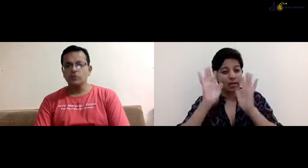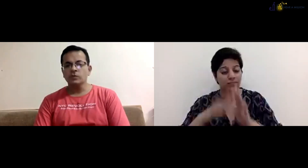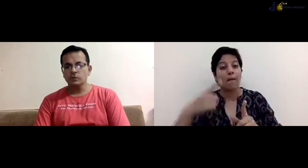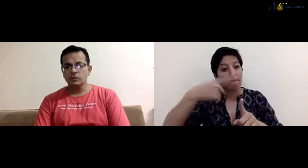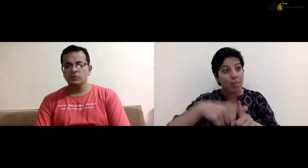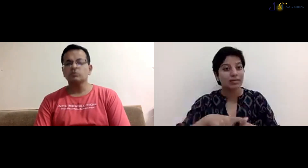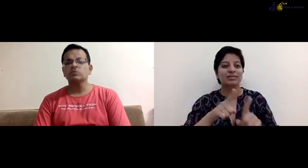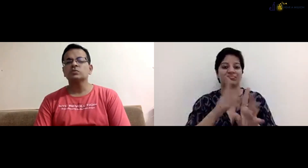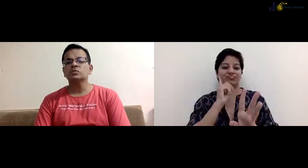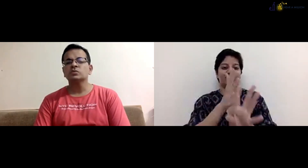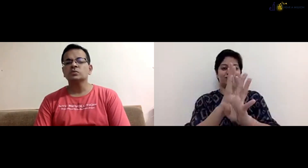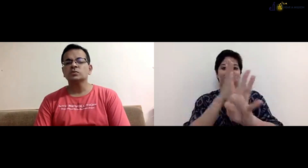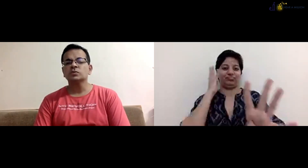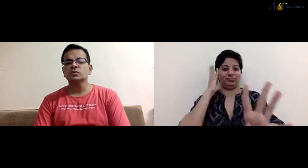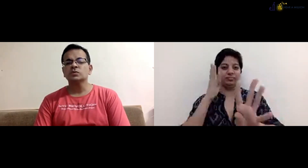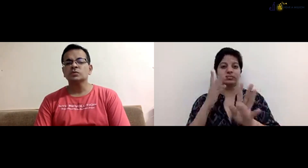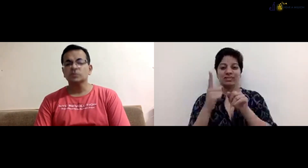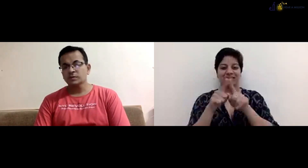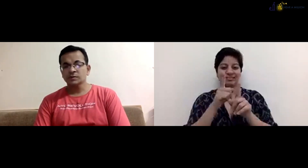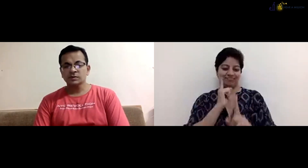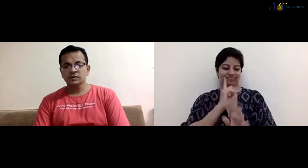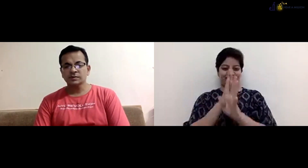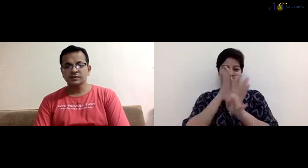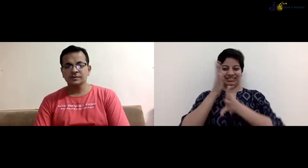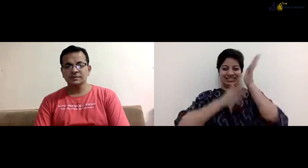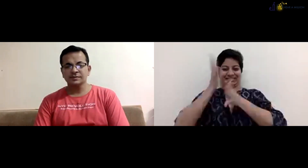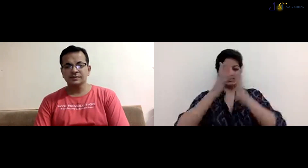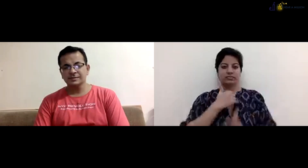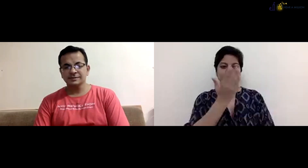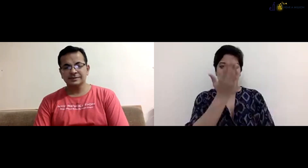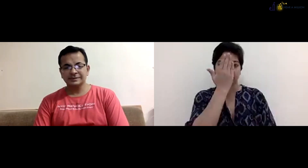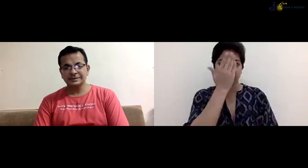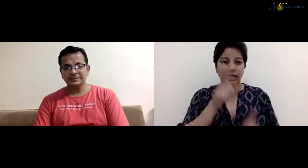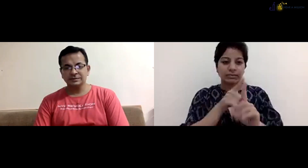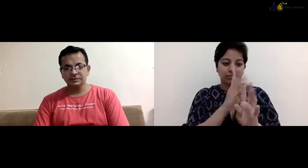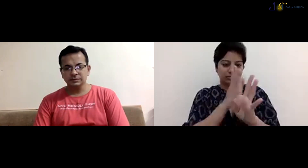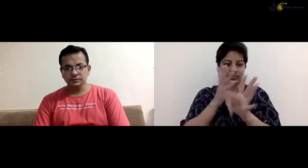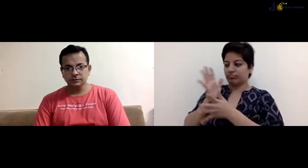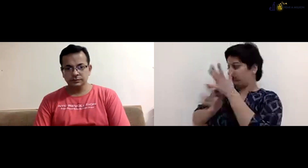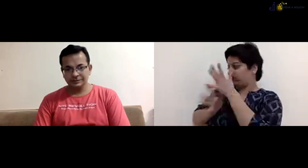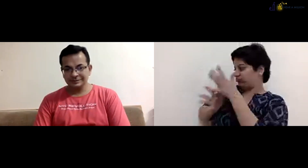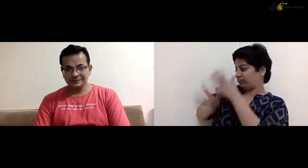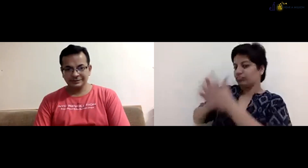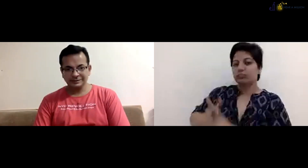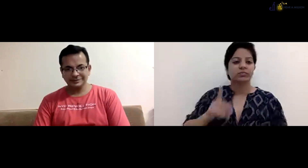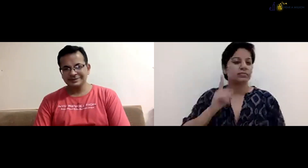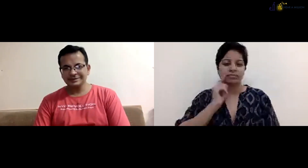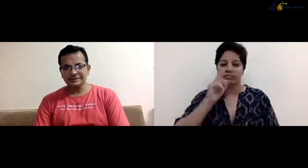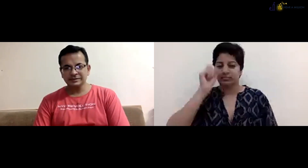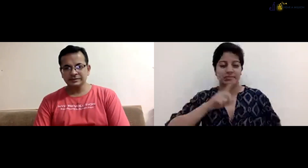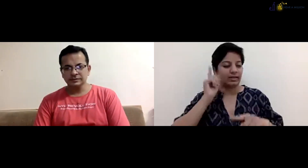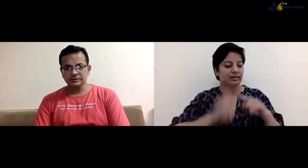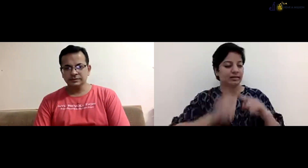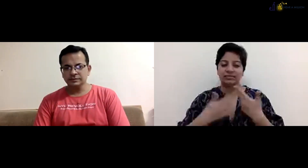is things you want. So I want to uh, say this to the associations. If we are in,